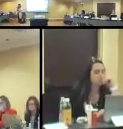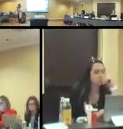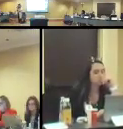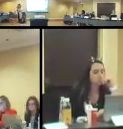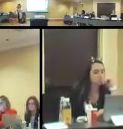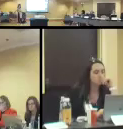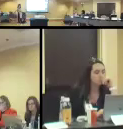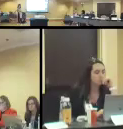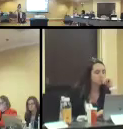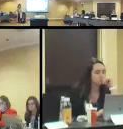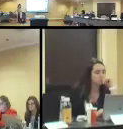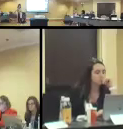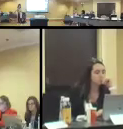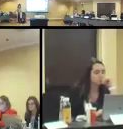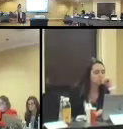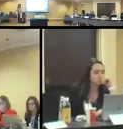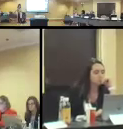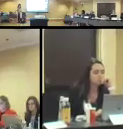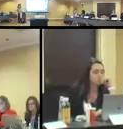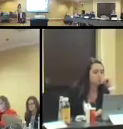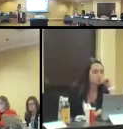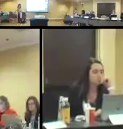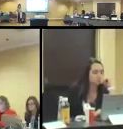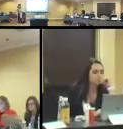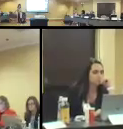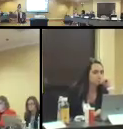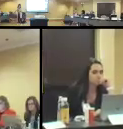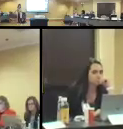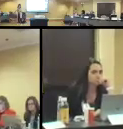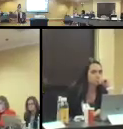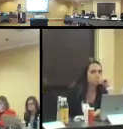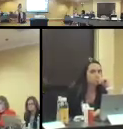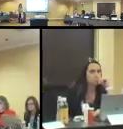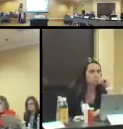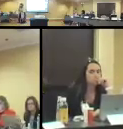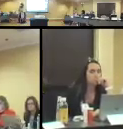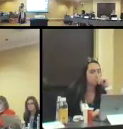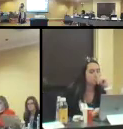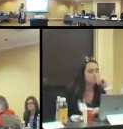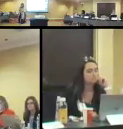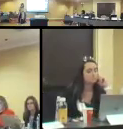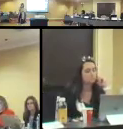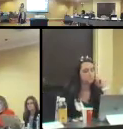anything stand out for you when you were going through and looking at your colleagues' reflections or comments?